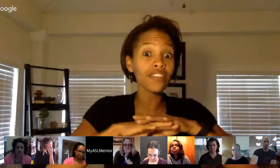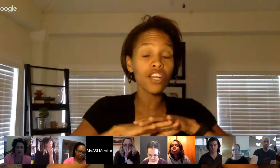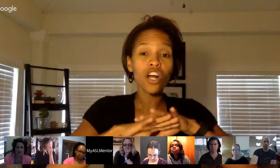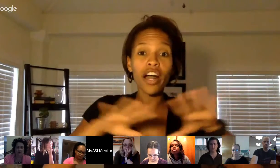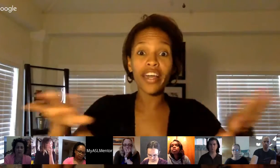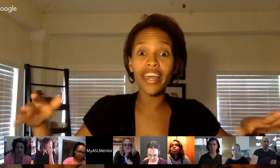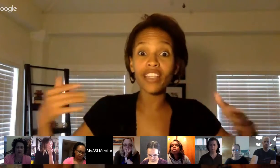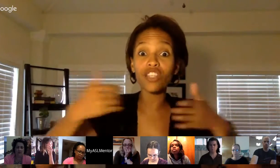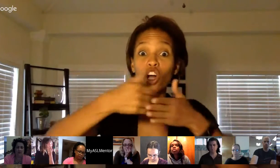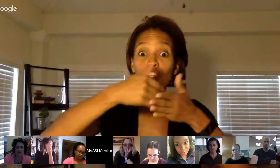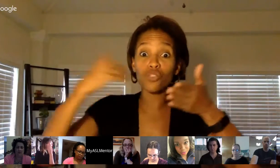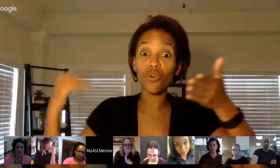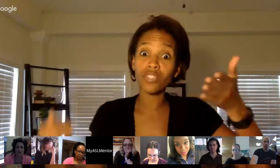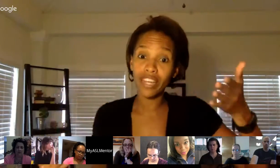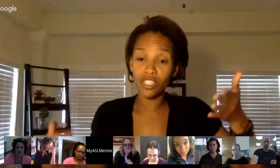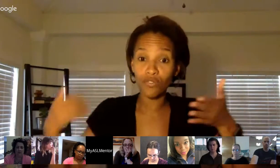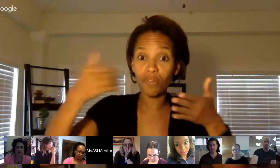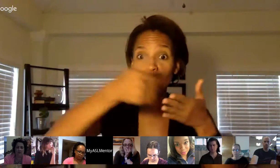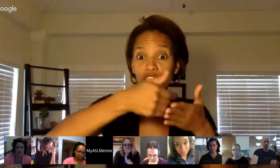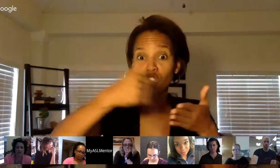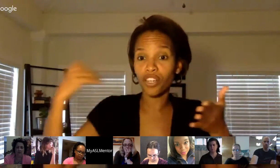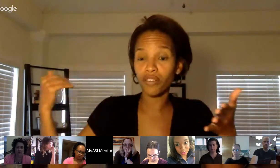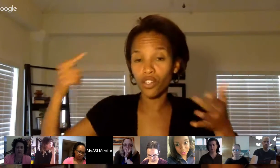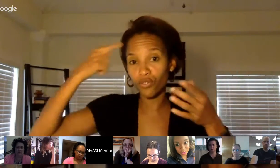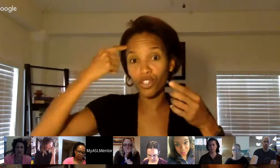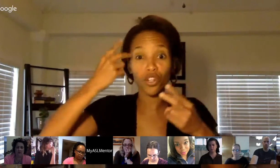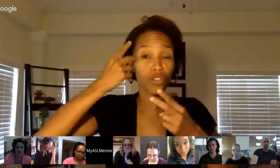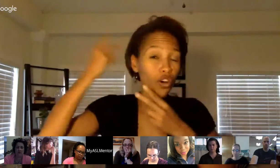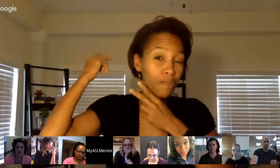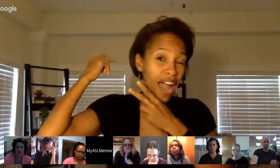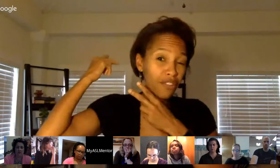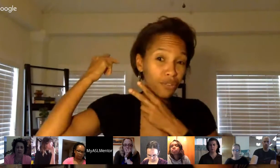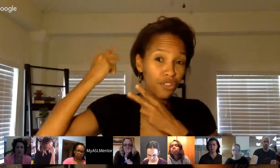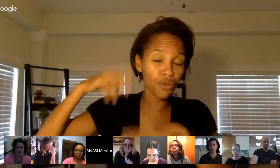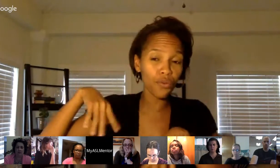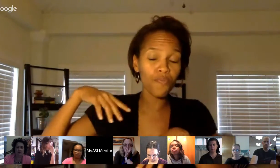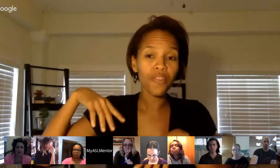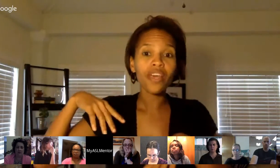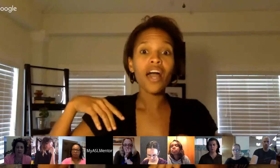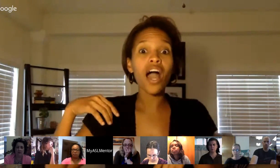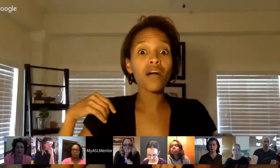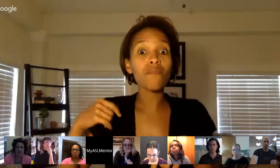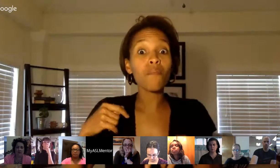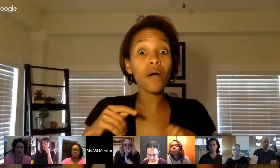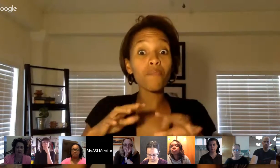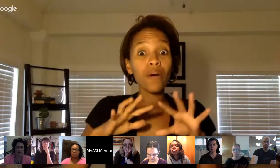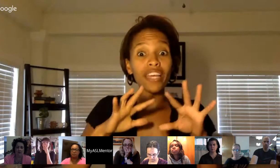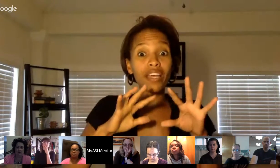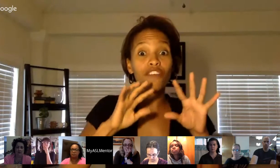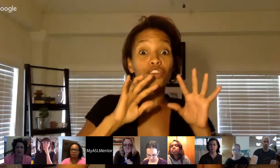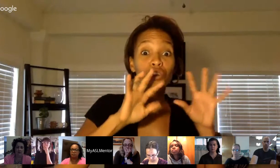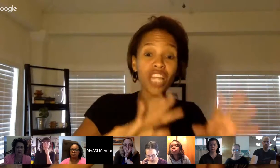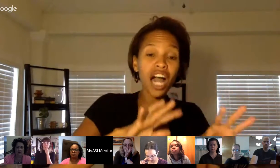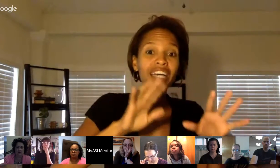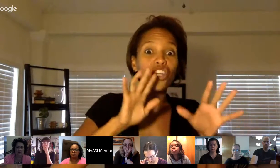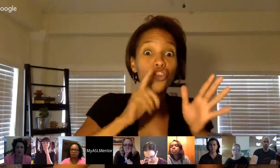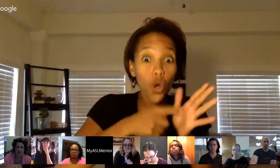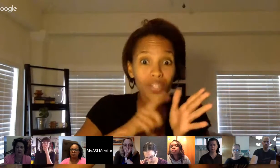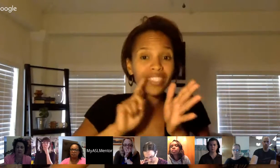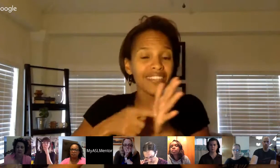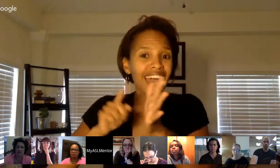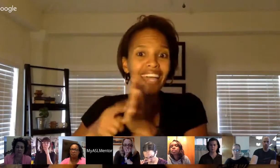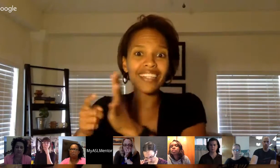quite a large Rolodex to be filtering, you know, going back through too. But if you're